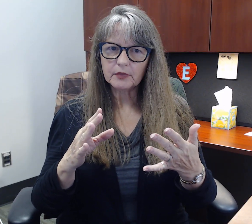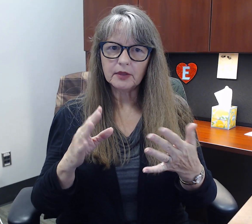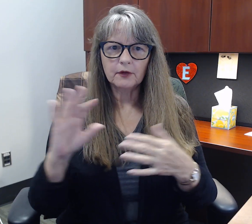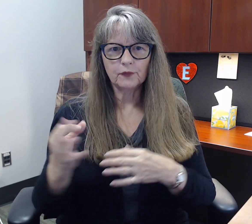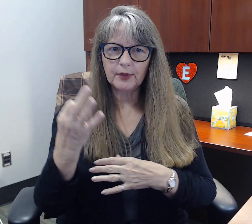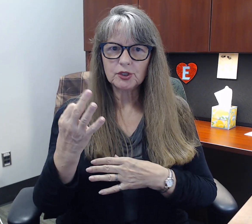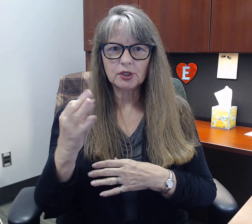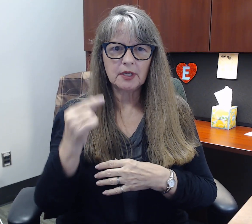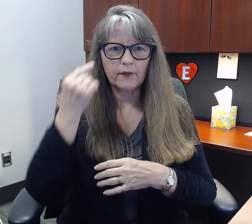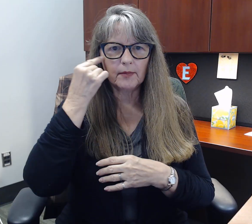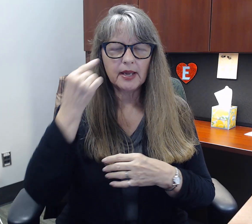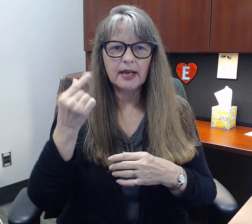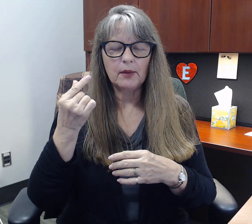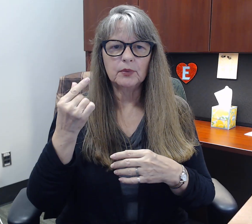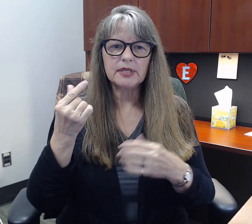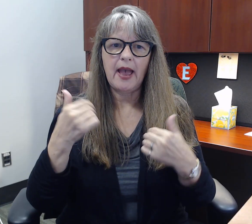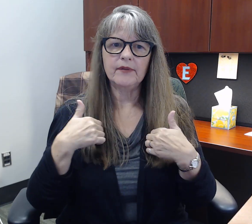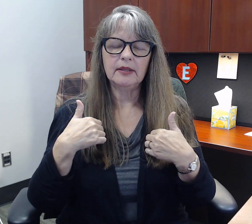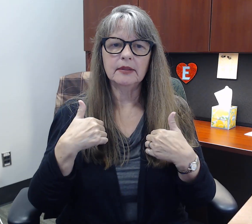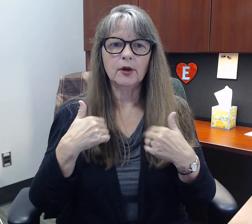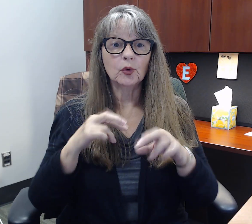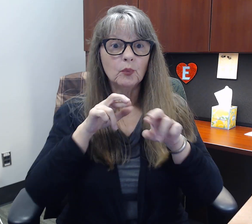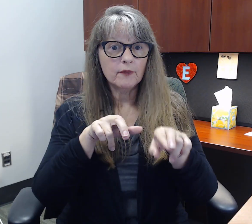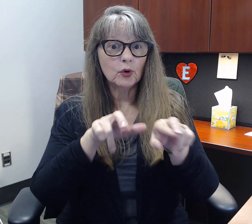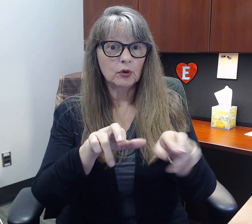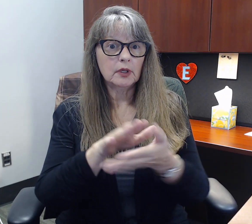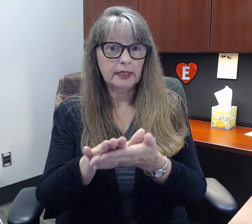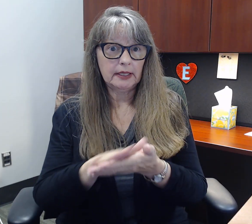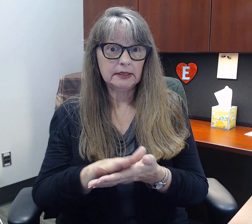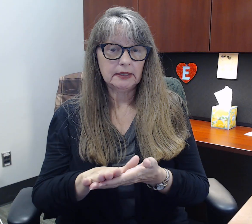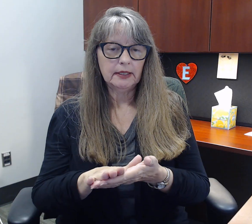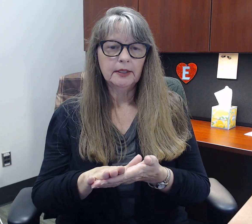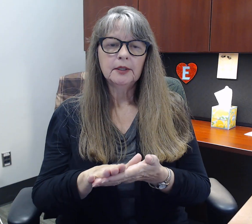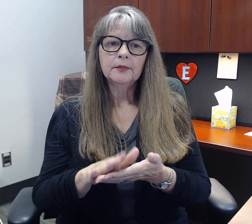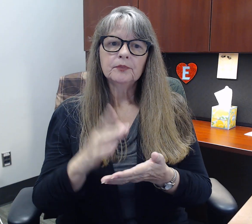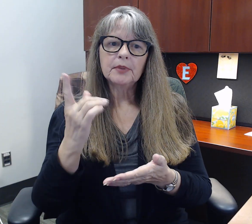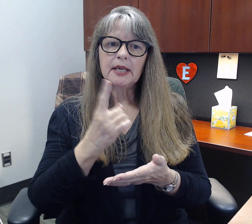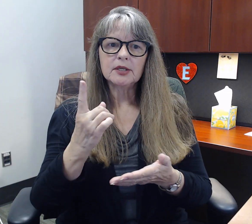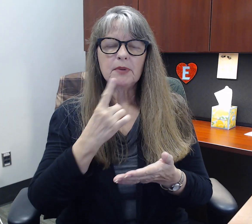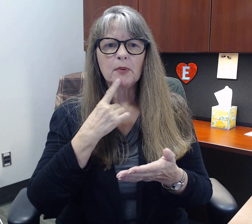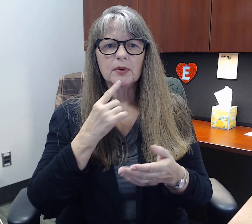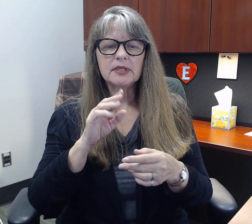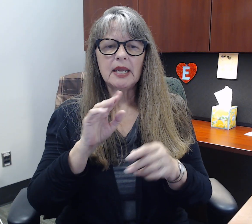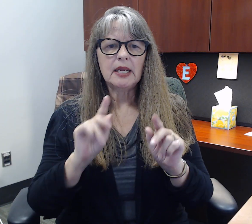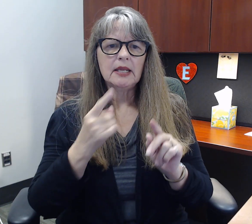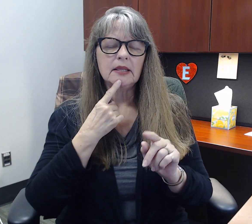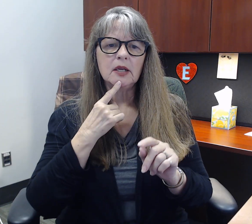the French government was having their river cleaned because people were saying that it